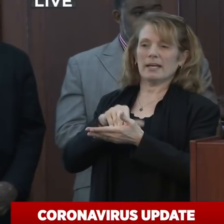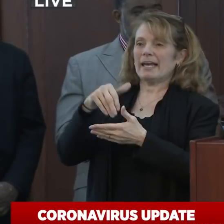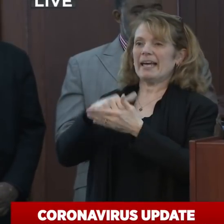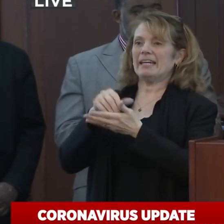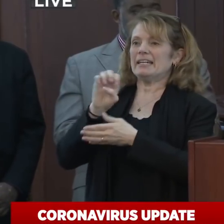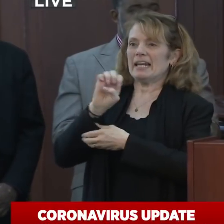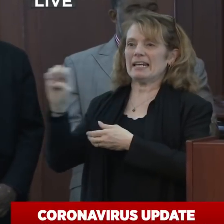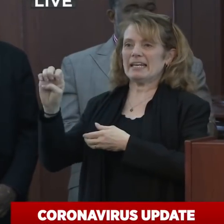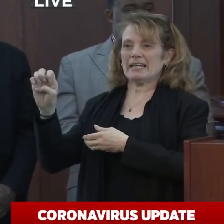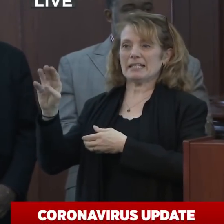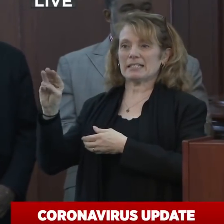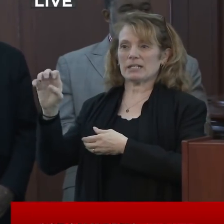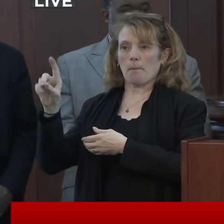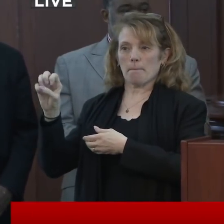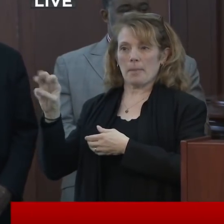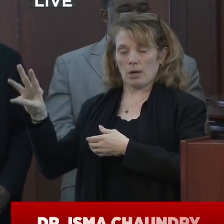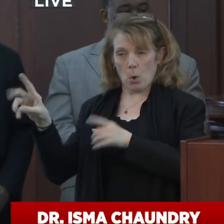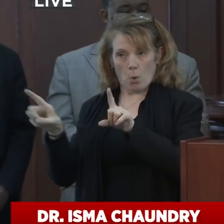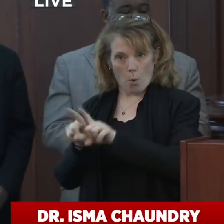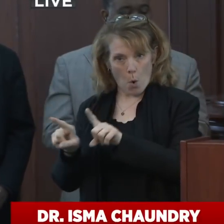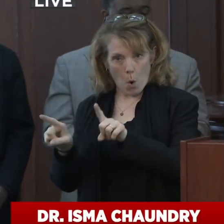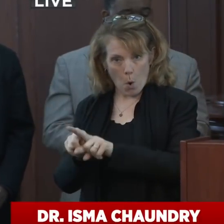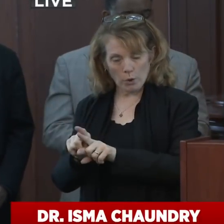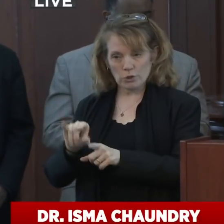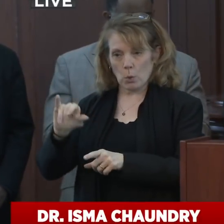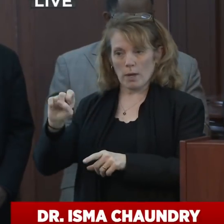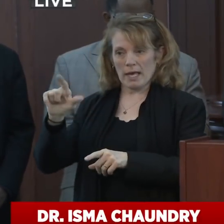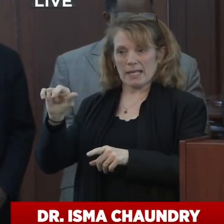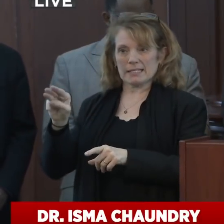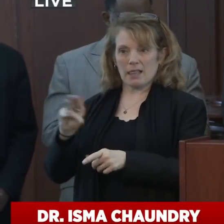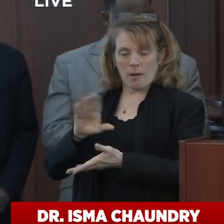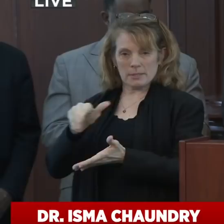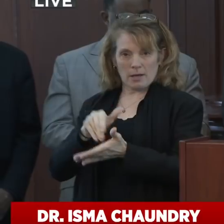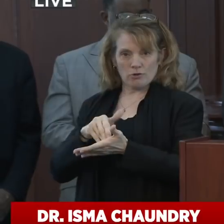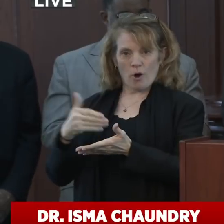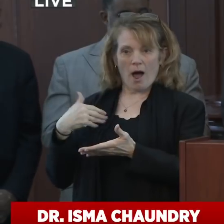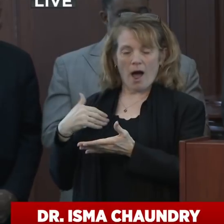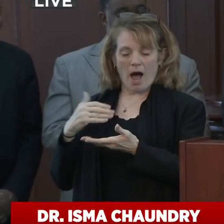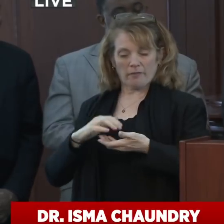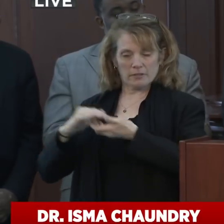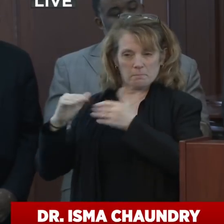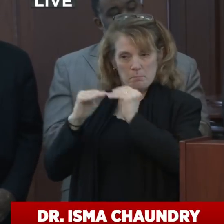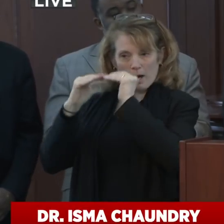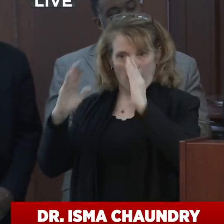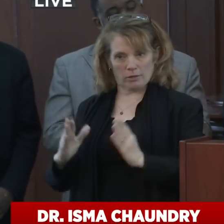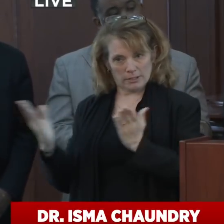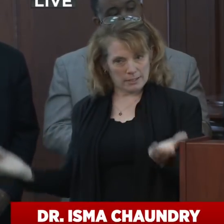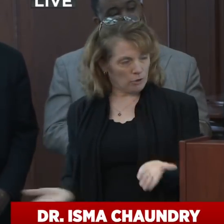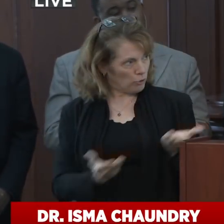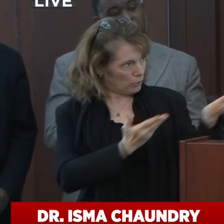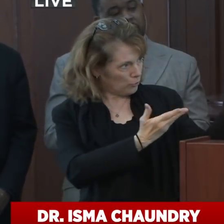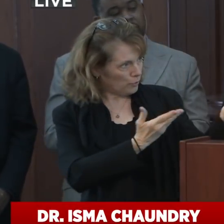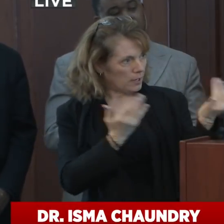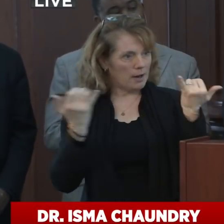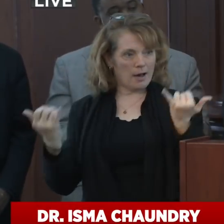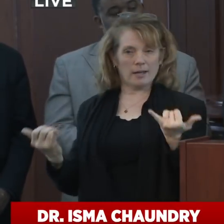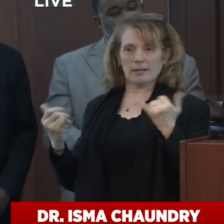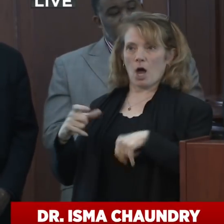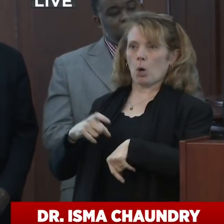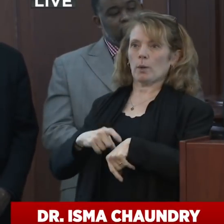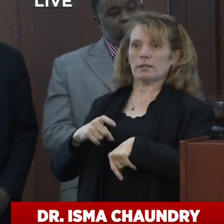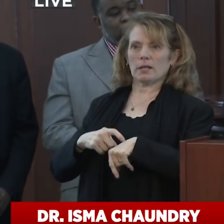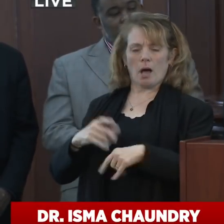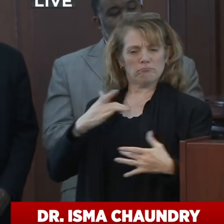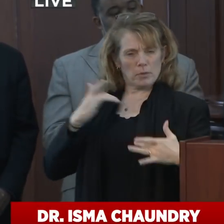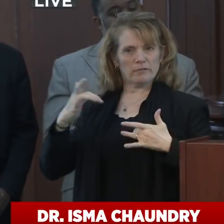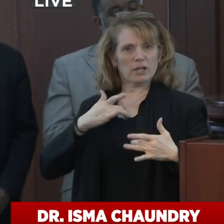in East Meadow, I'm sorry. In East Meadow, I have my colleagues with me over here. This is a time of